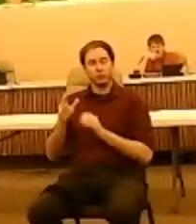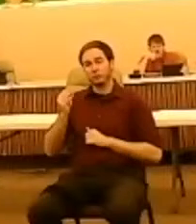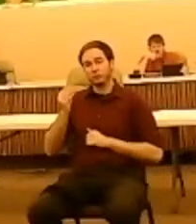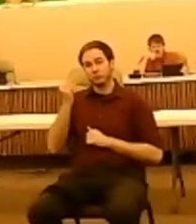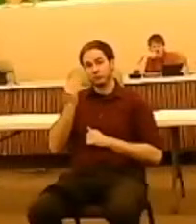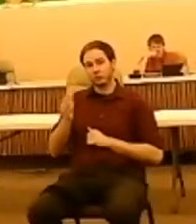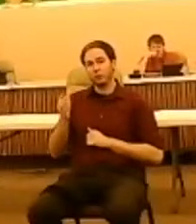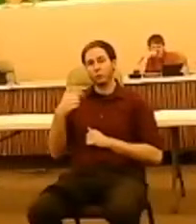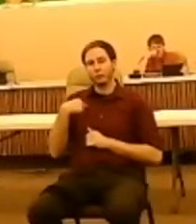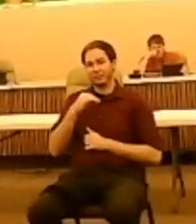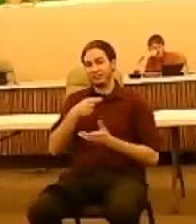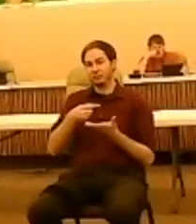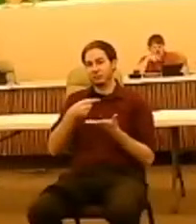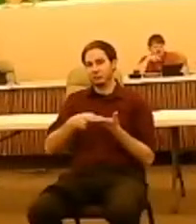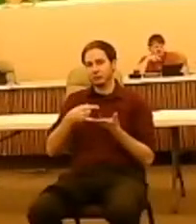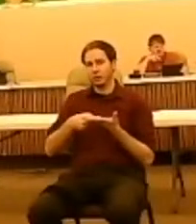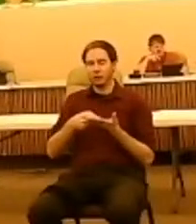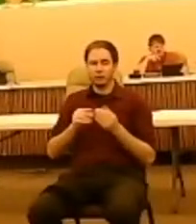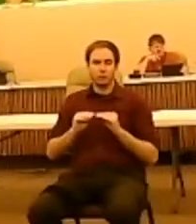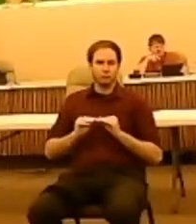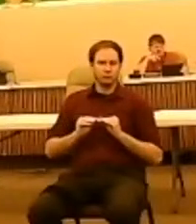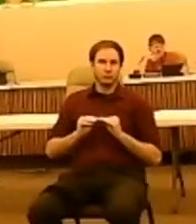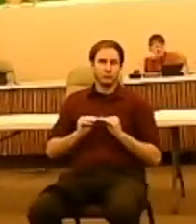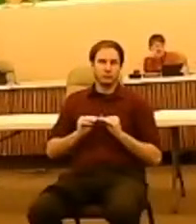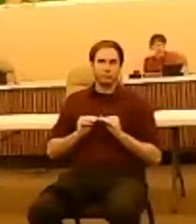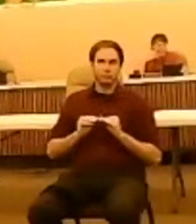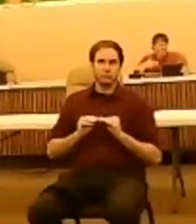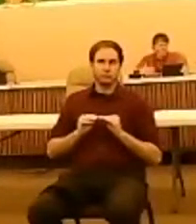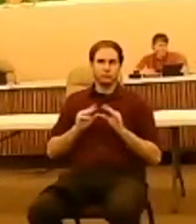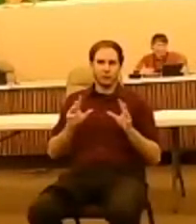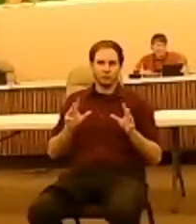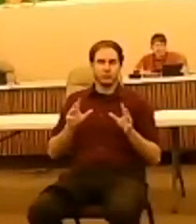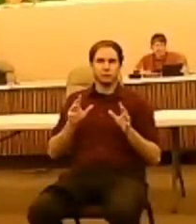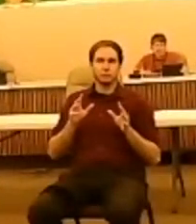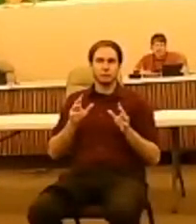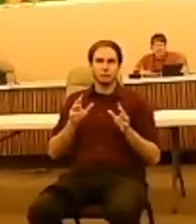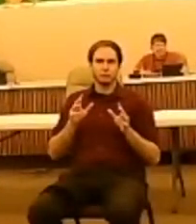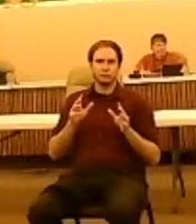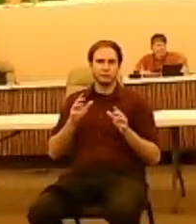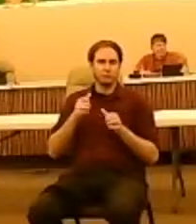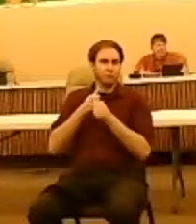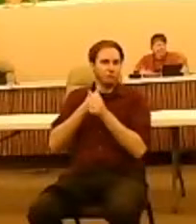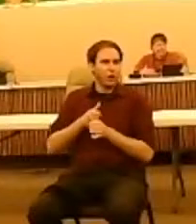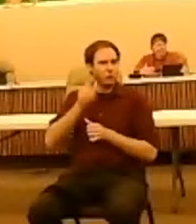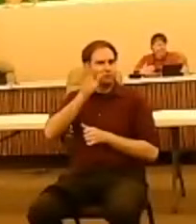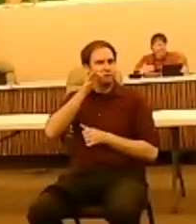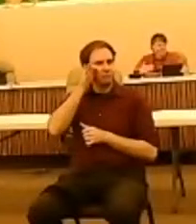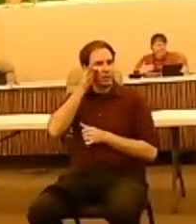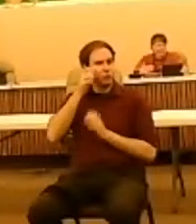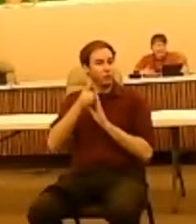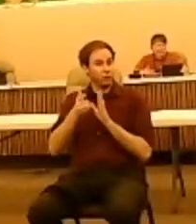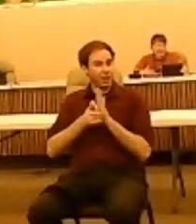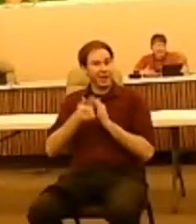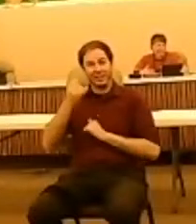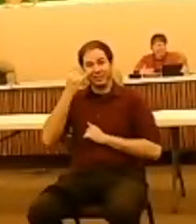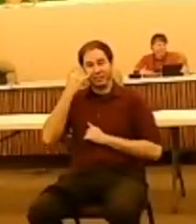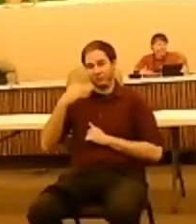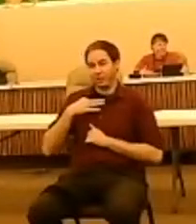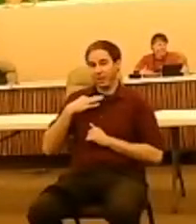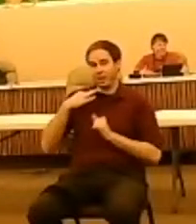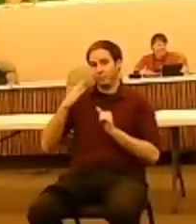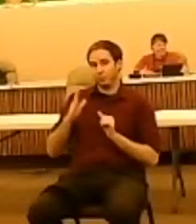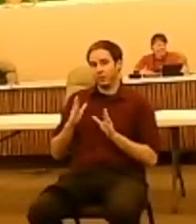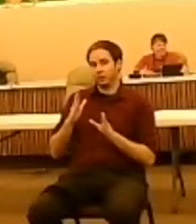in the discussion, that obviously following federal laws, if there is an applicant who is